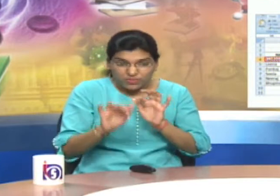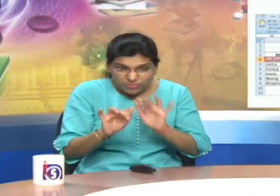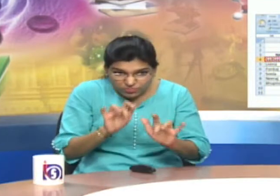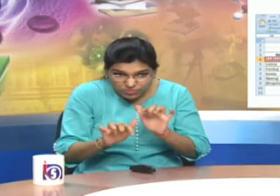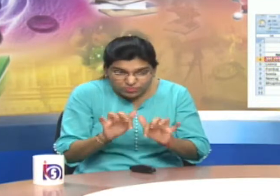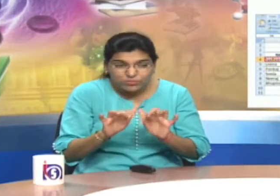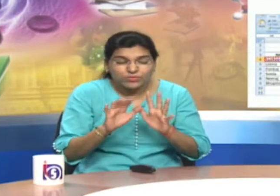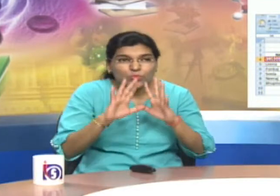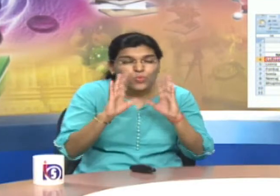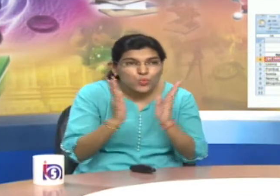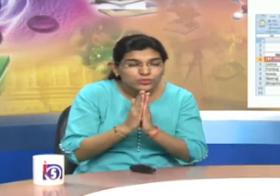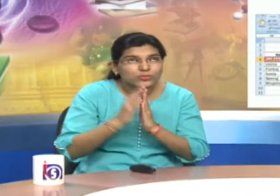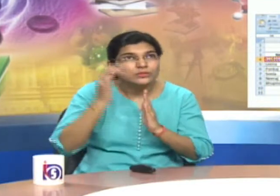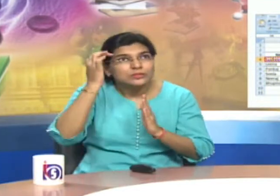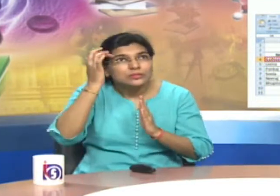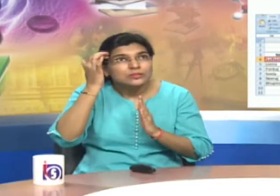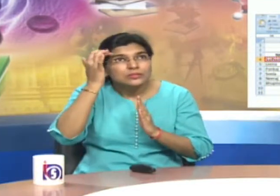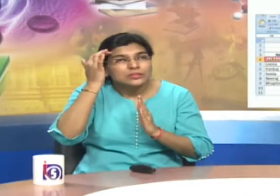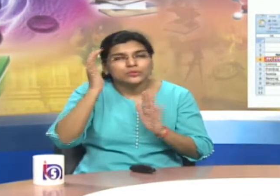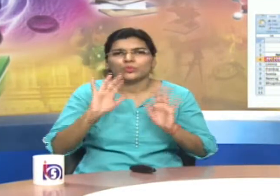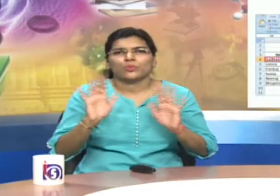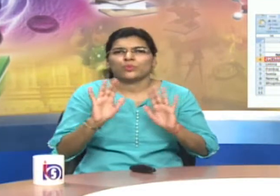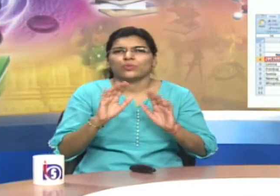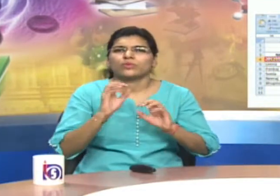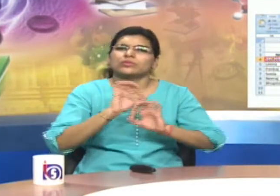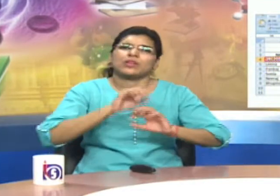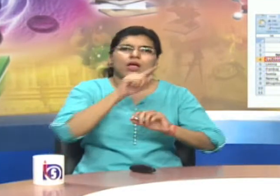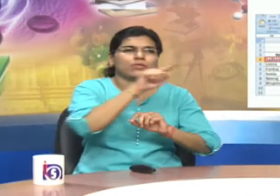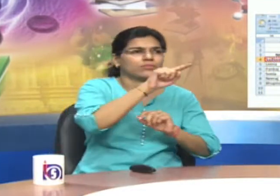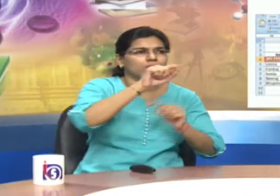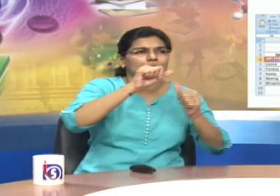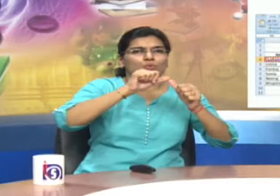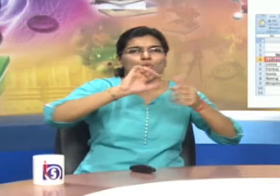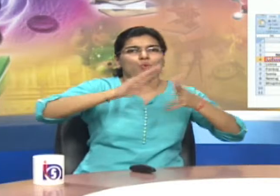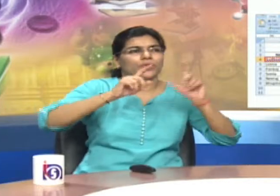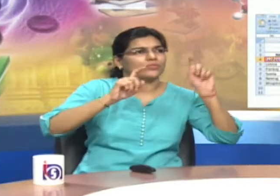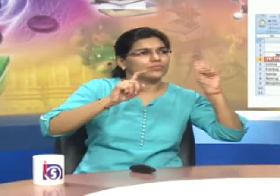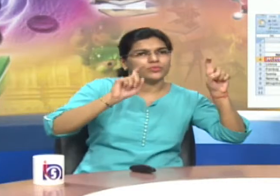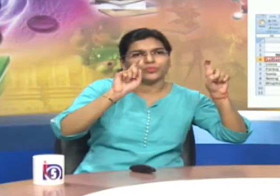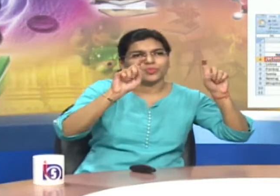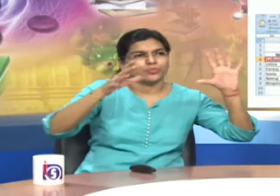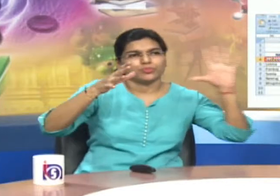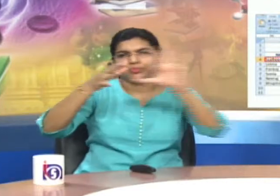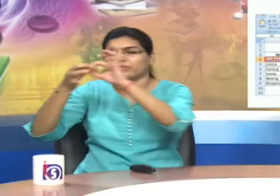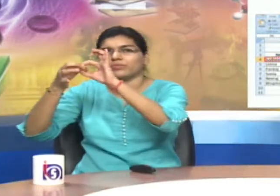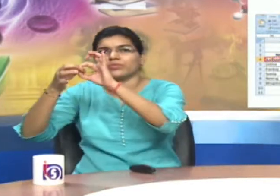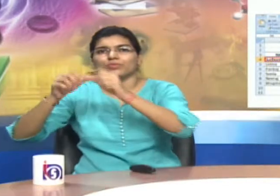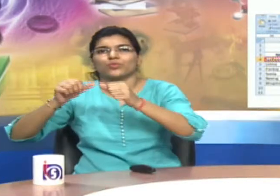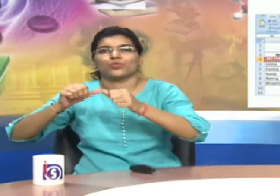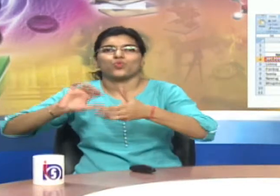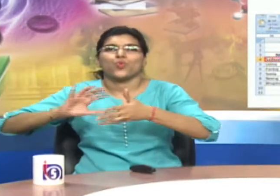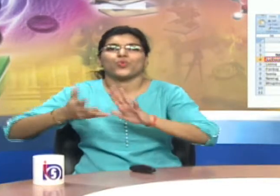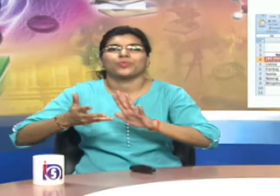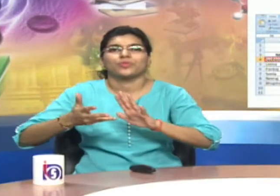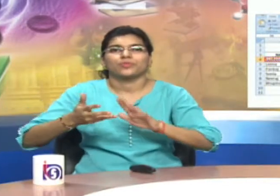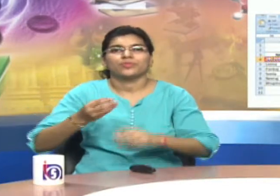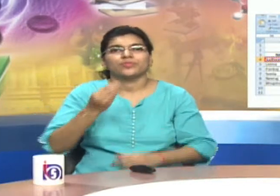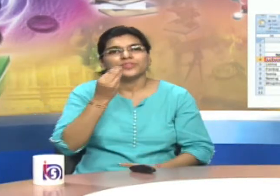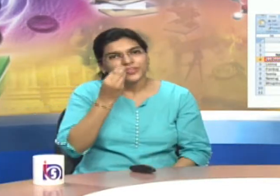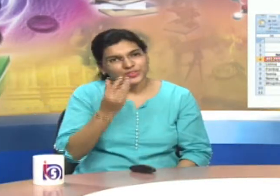and this is really very easy. You need not just type the numbers and think about marks. No, it will do every calculation automatically.